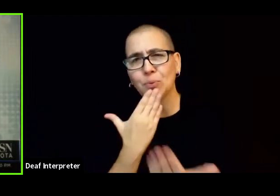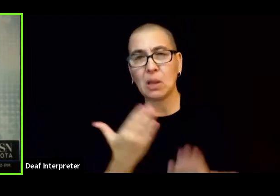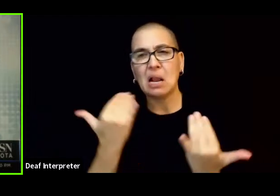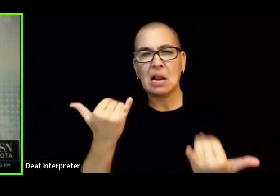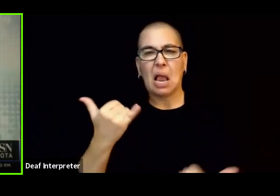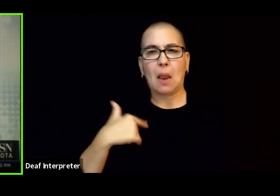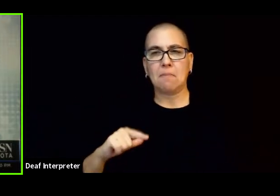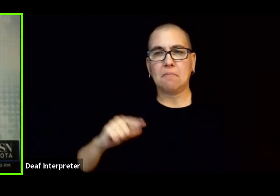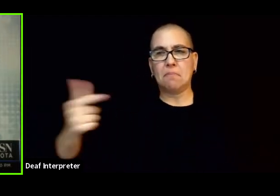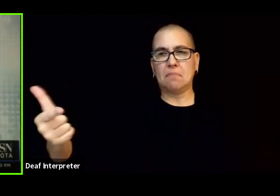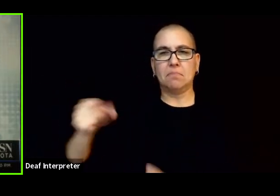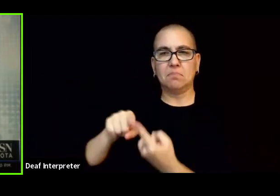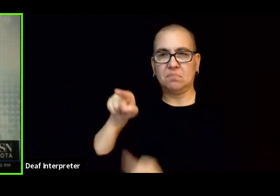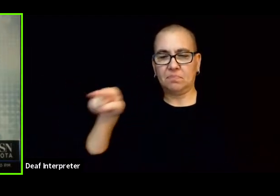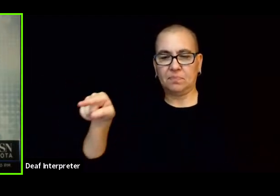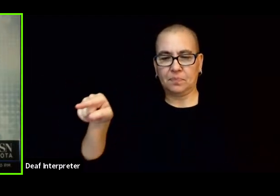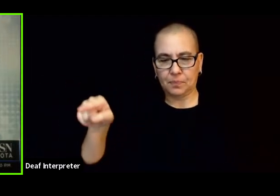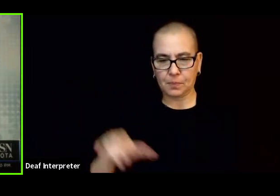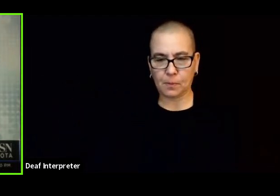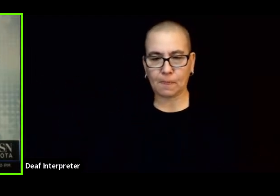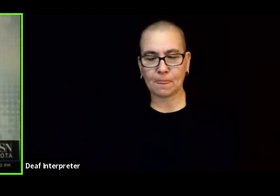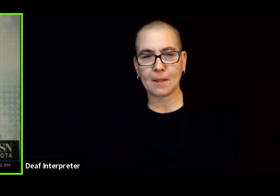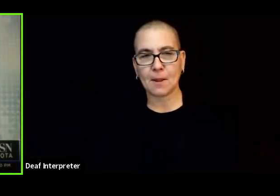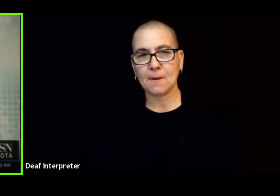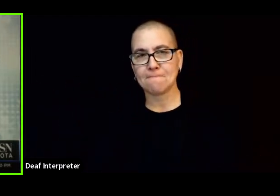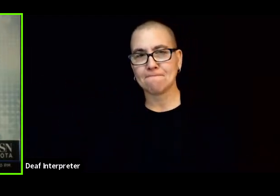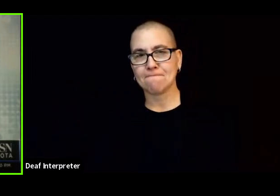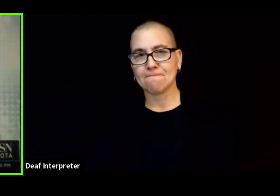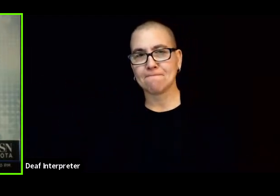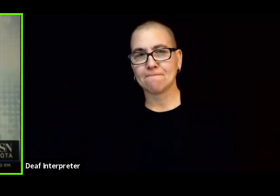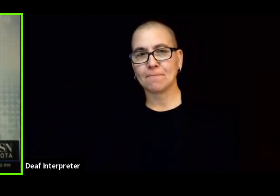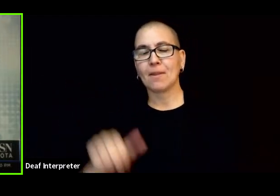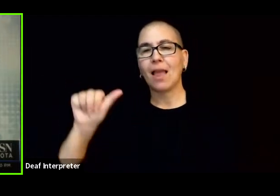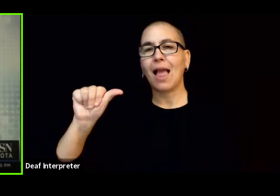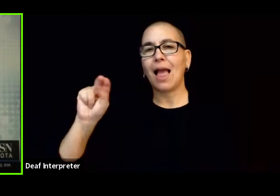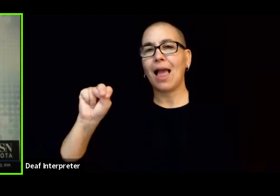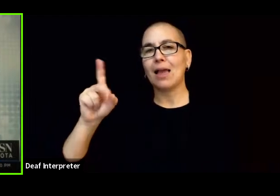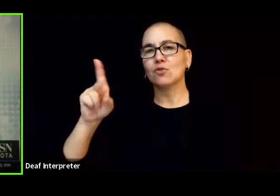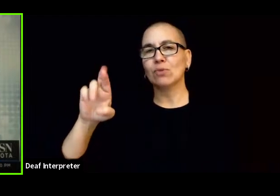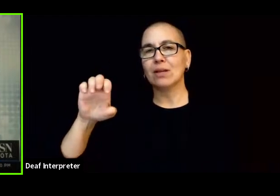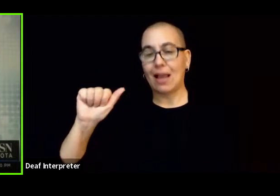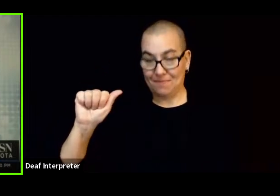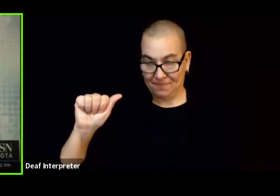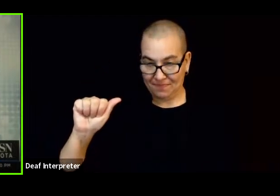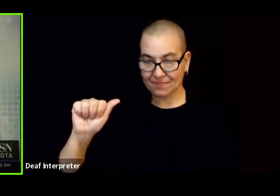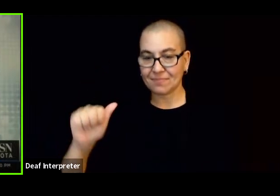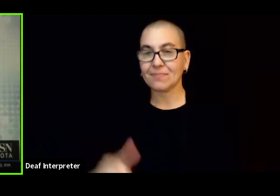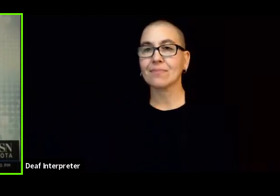Thank you very much to all of our speakers today. Operator, we are ready to take questions.